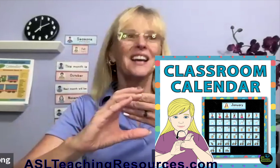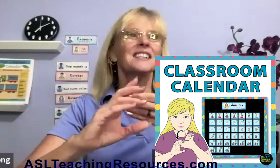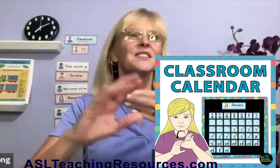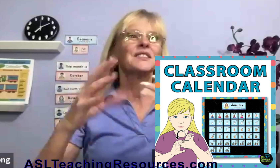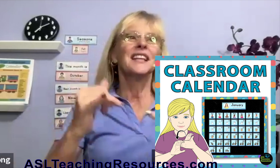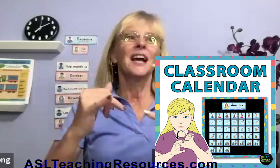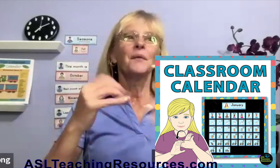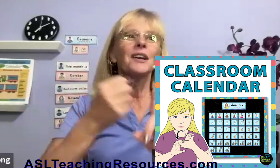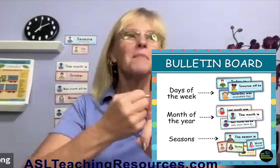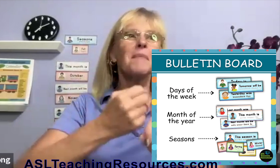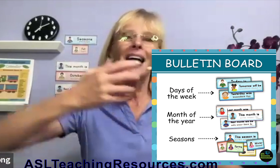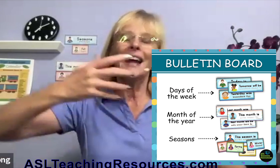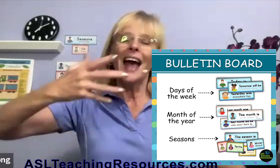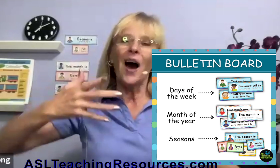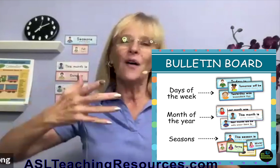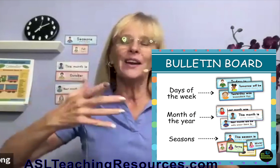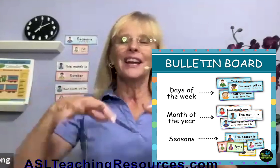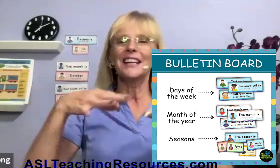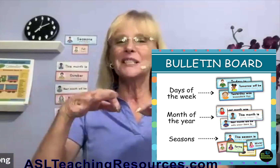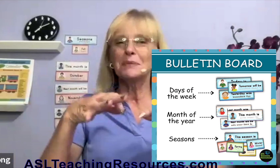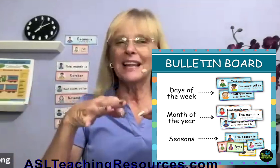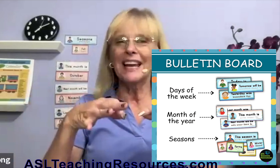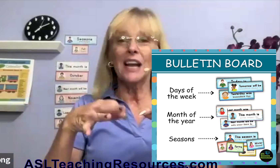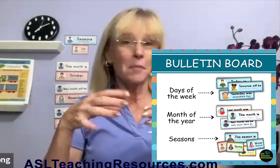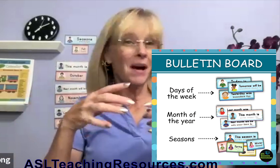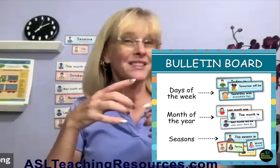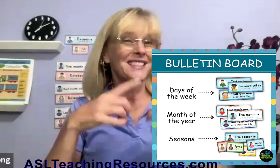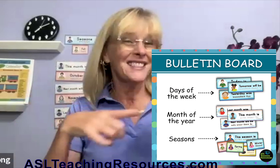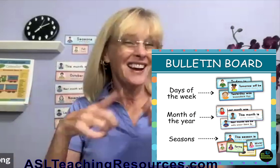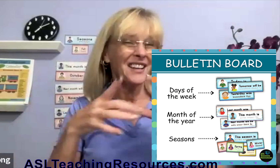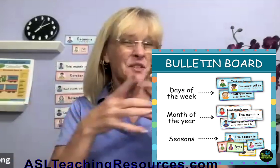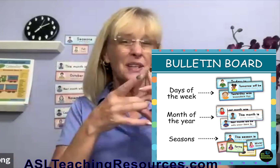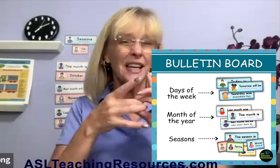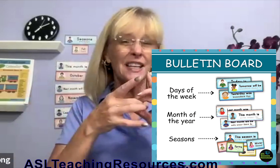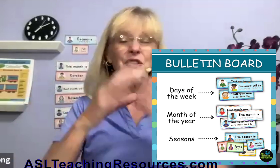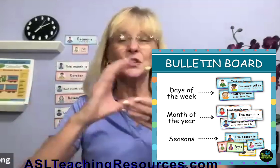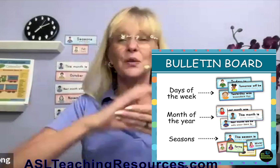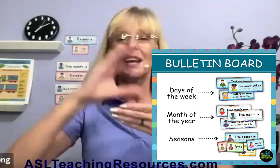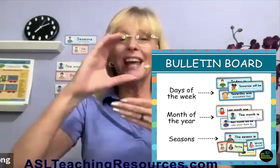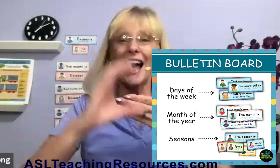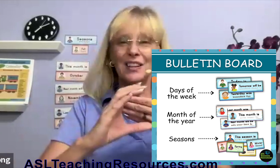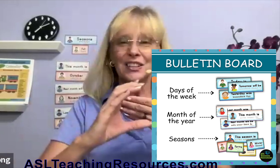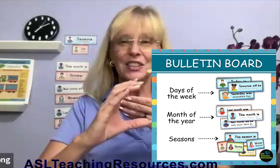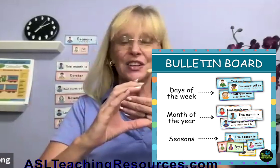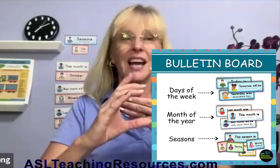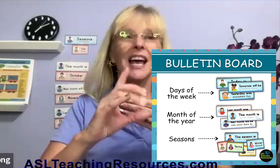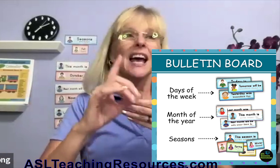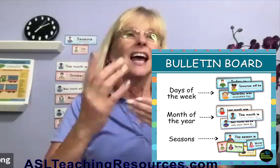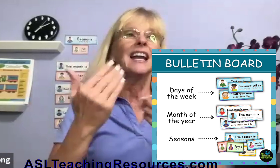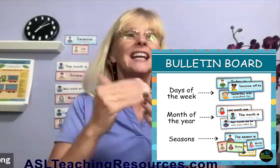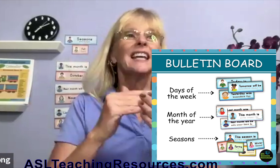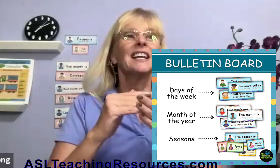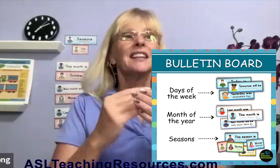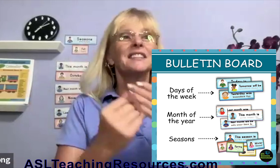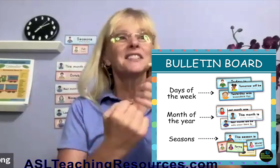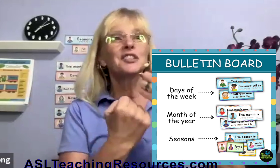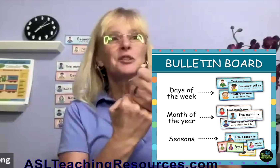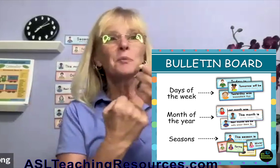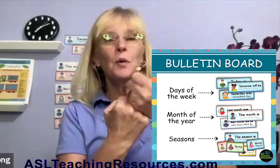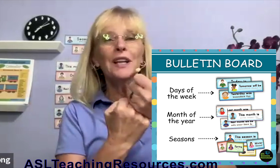So today we're going to back out and explain about signs related to calendar. And again, this is supporting